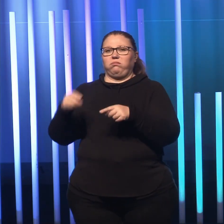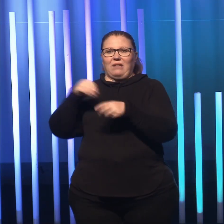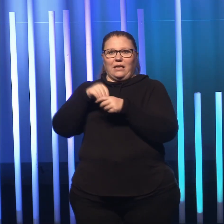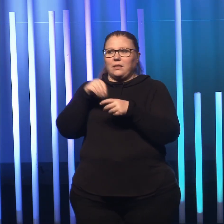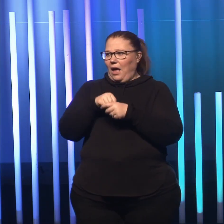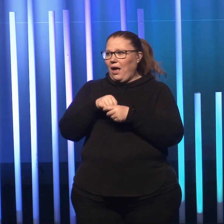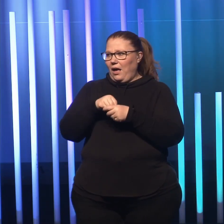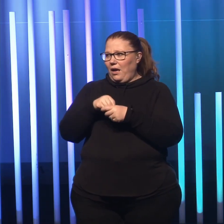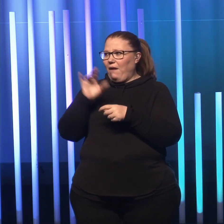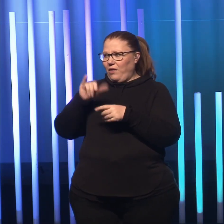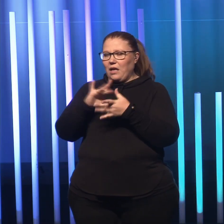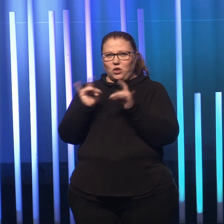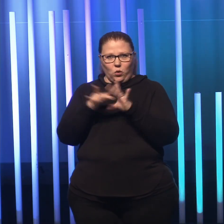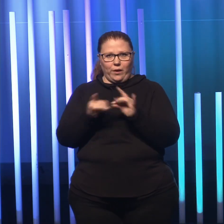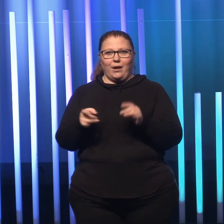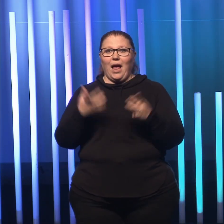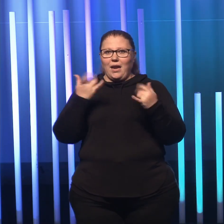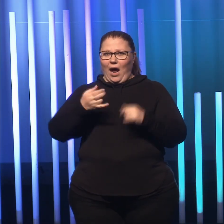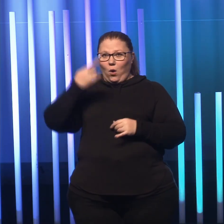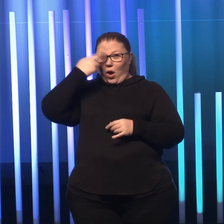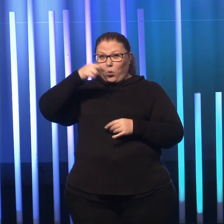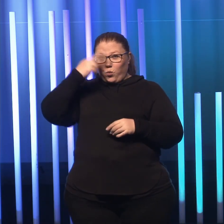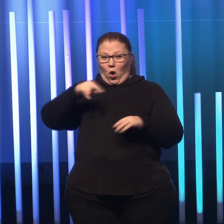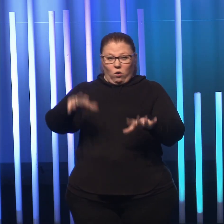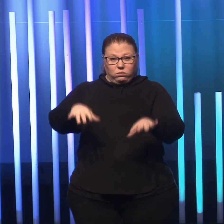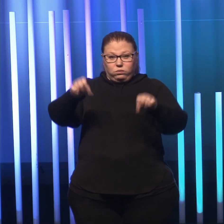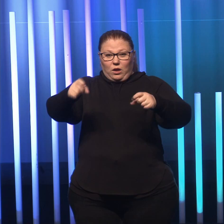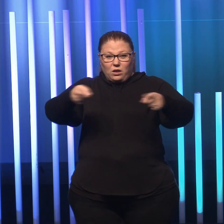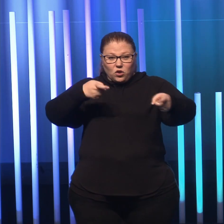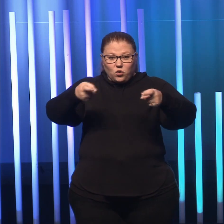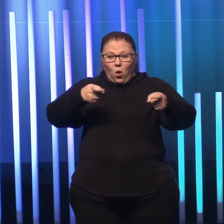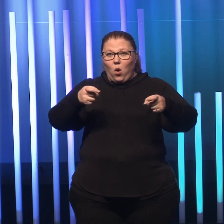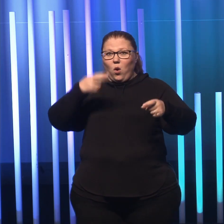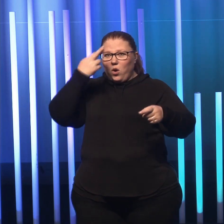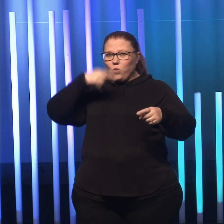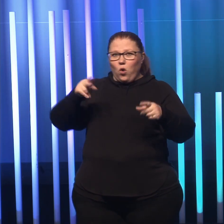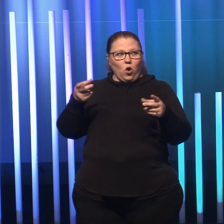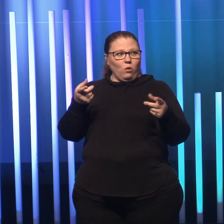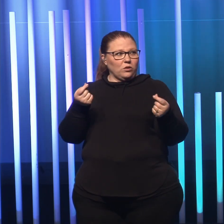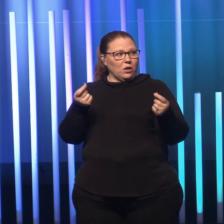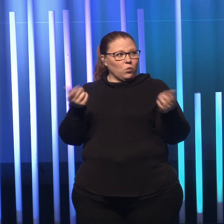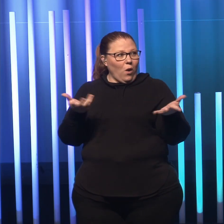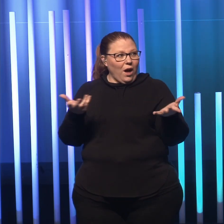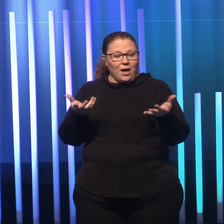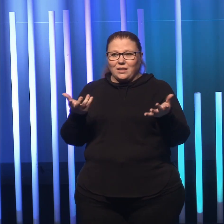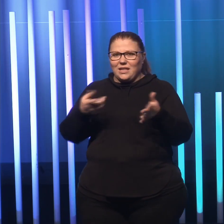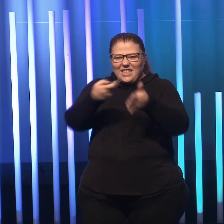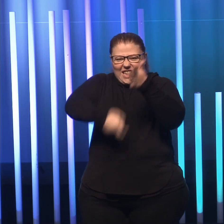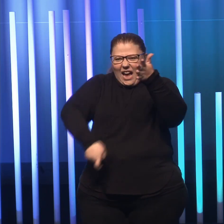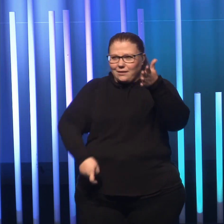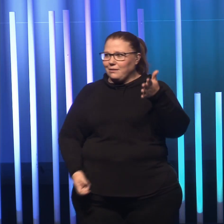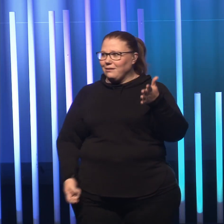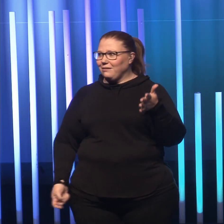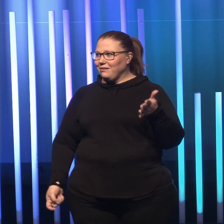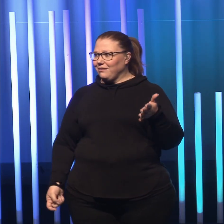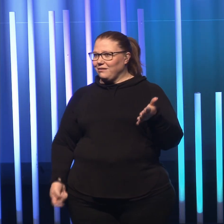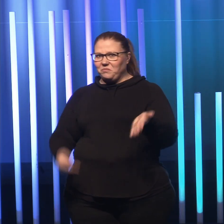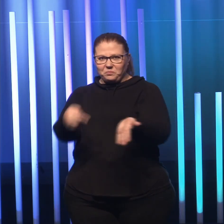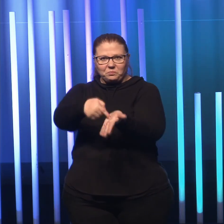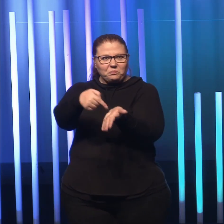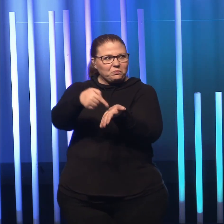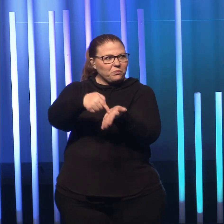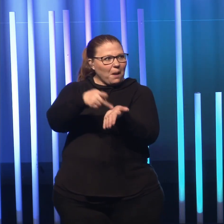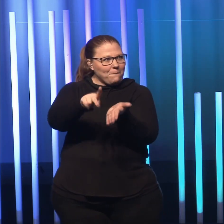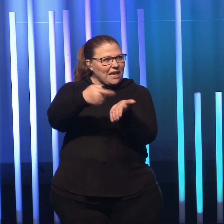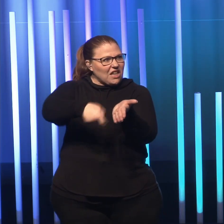of it. Now, Rome comes in. Rome is in control. What does Rome do immediately? Tax you, right?